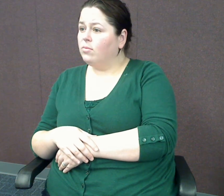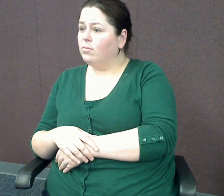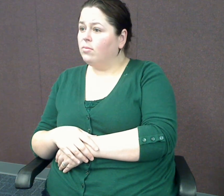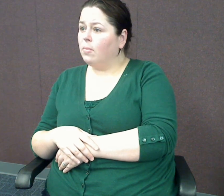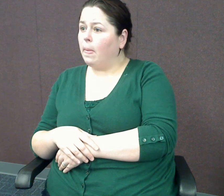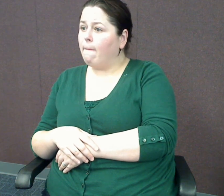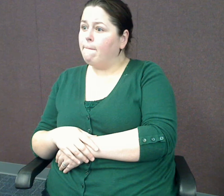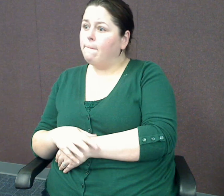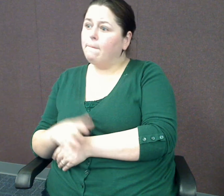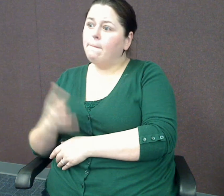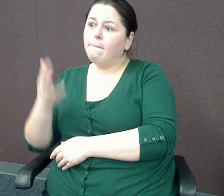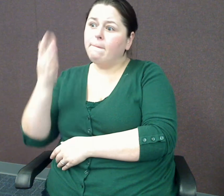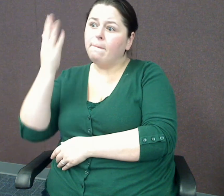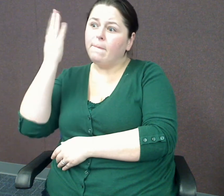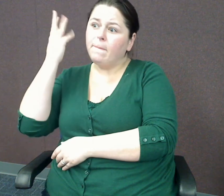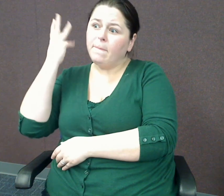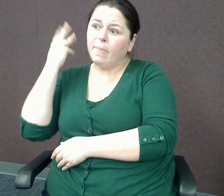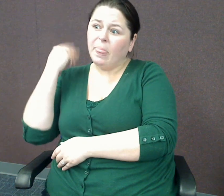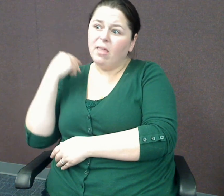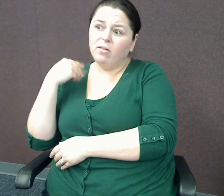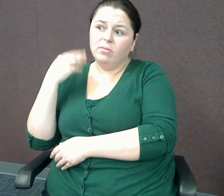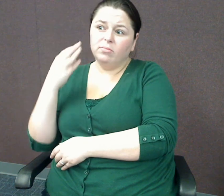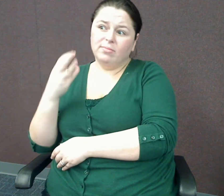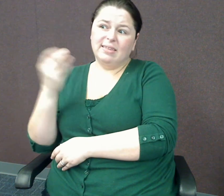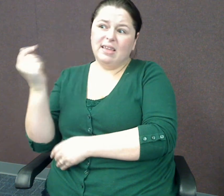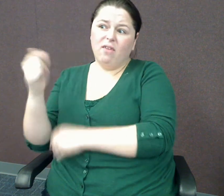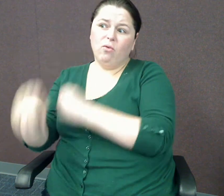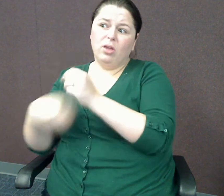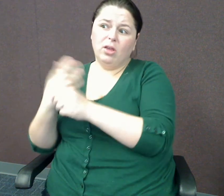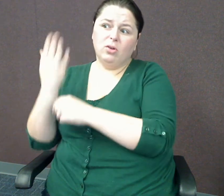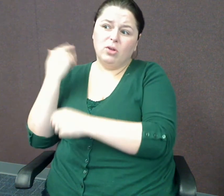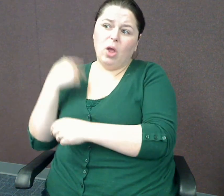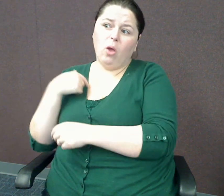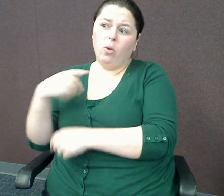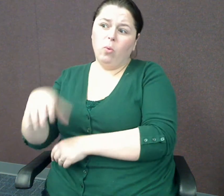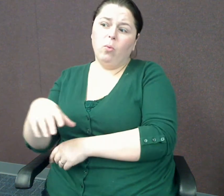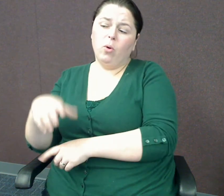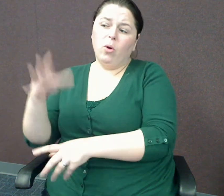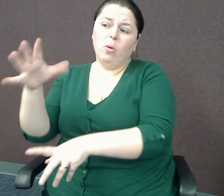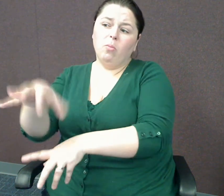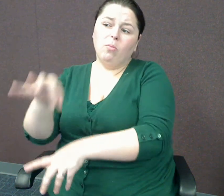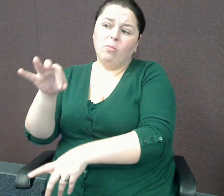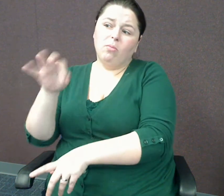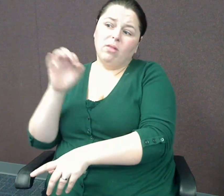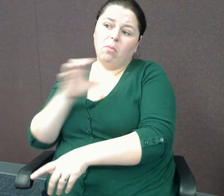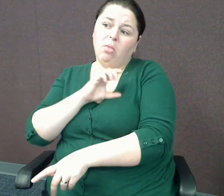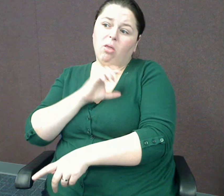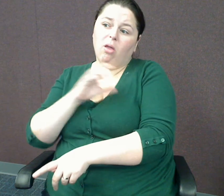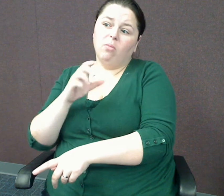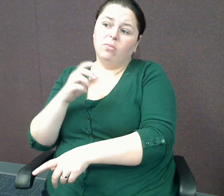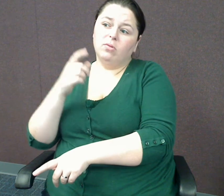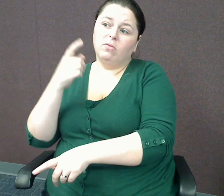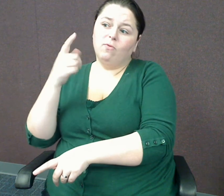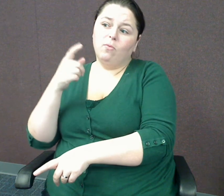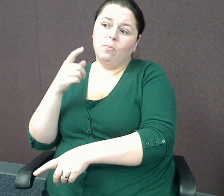Several years ago, you were picked up for suspicion of rape. Right in your own neighborhood, a girl had been